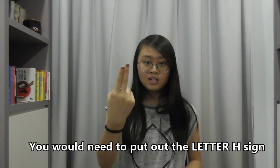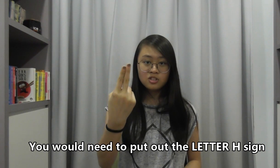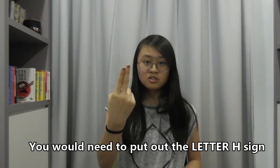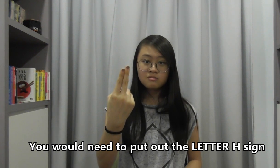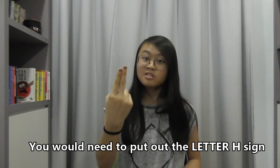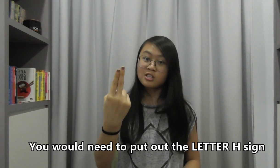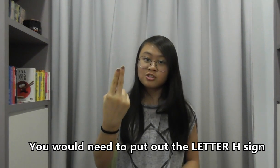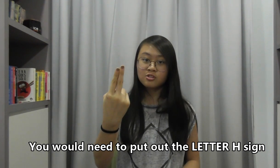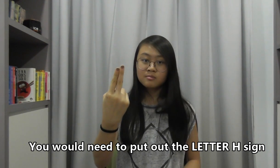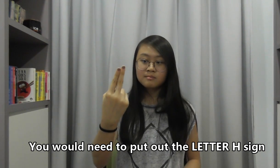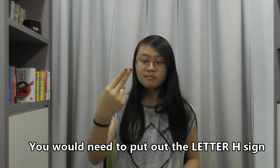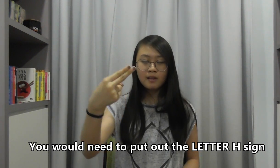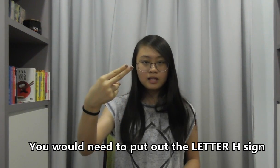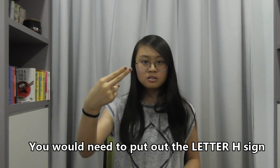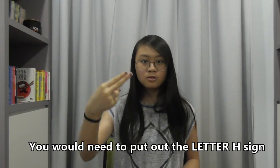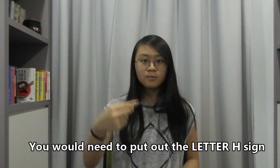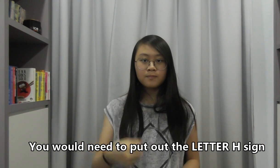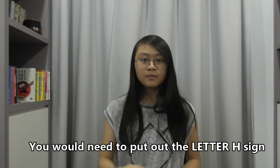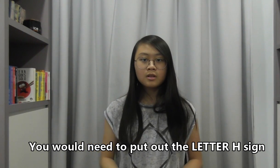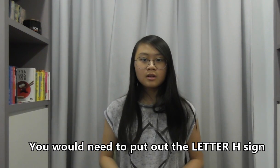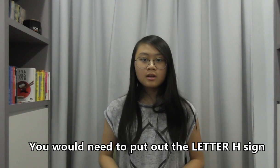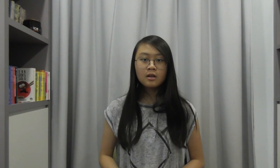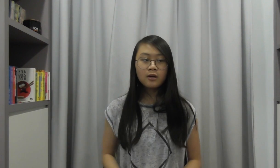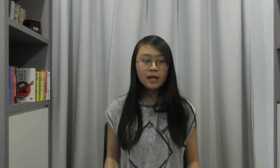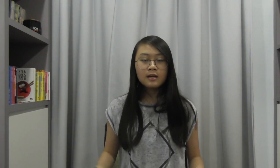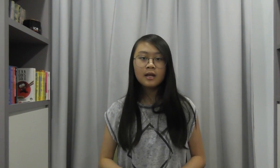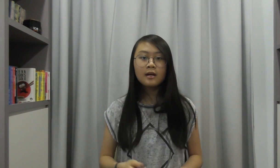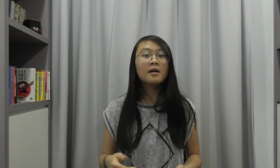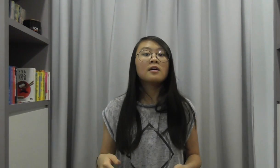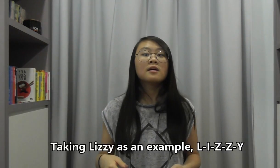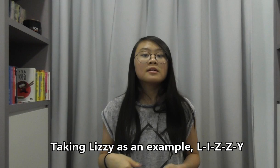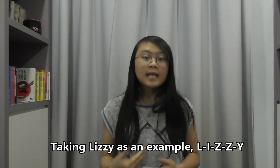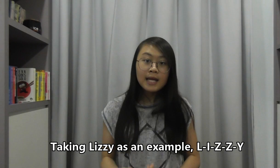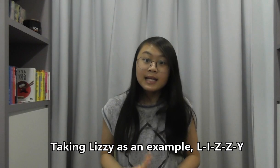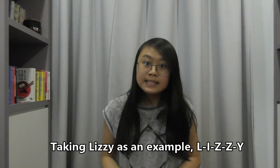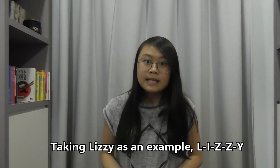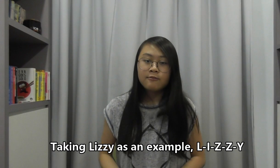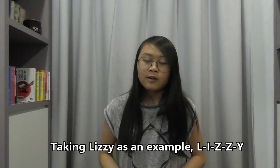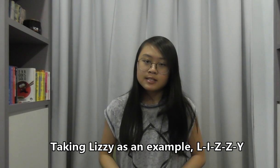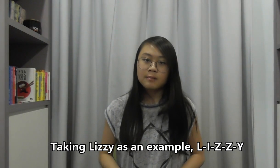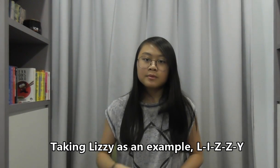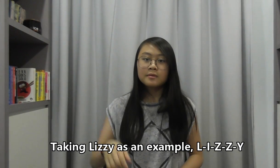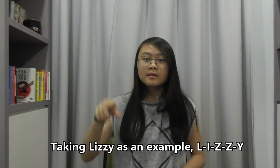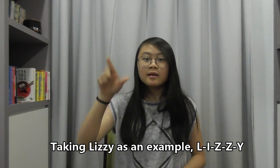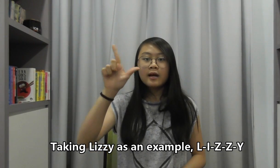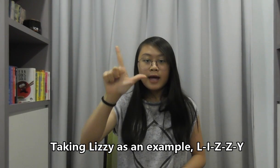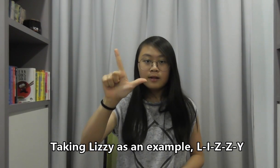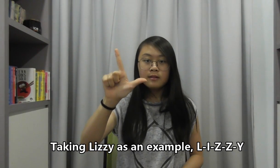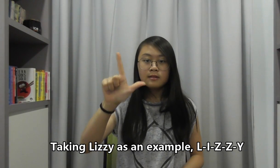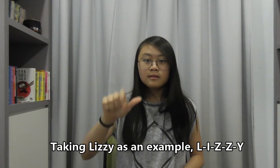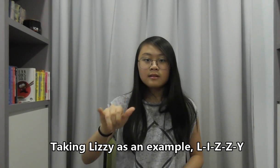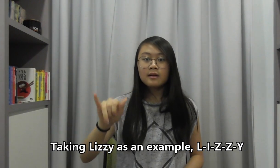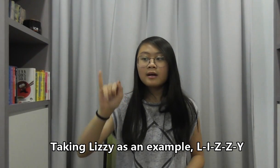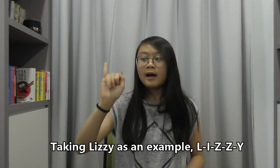H gesture, like so. Okay, taking Lizzie for example, L,